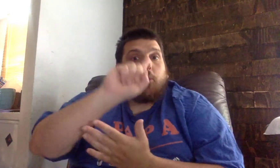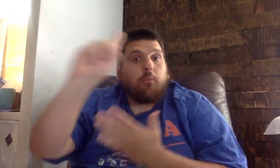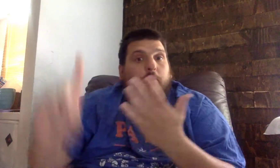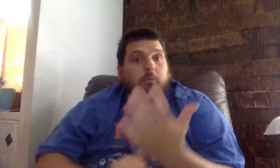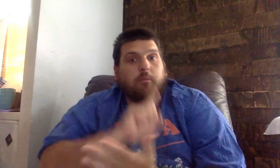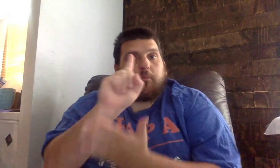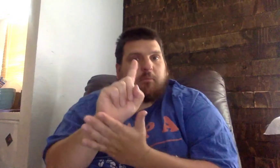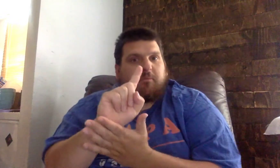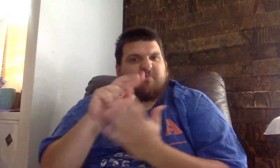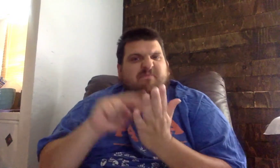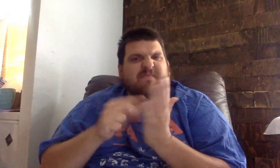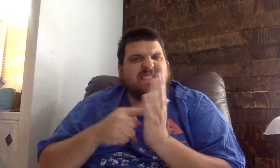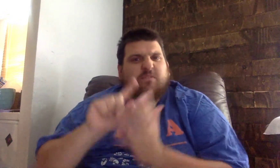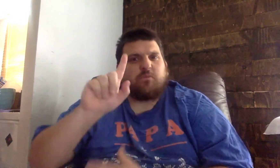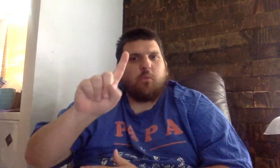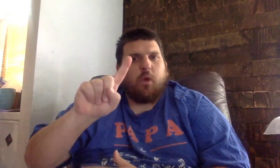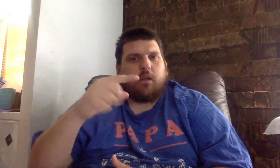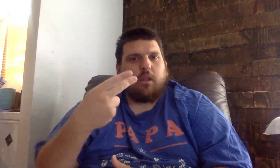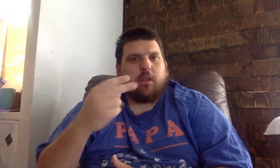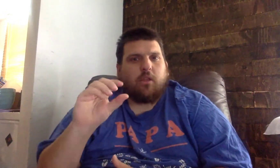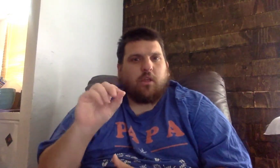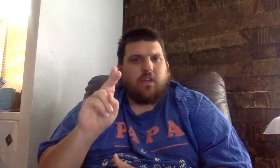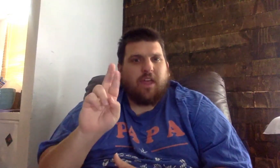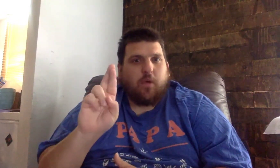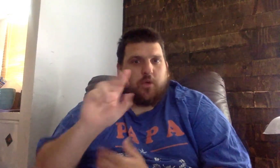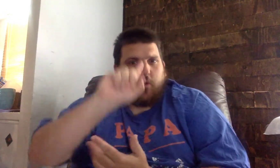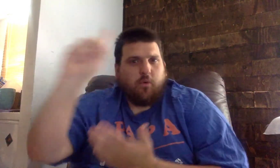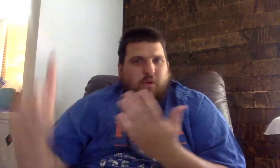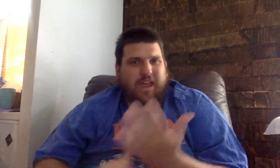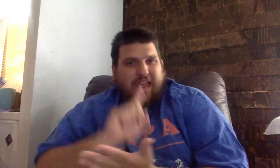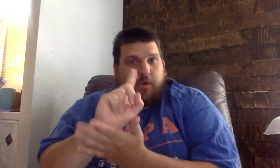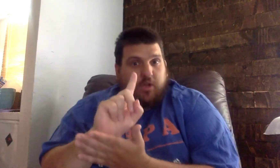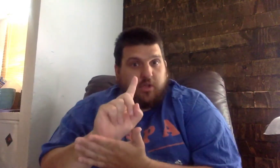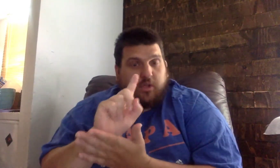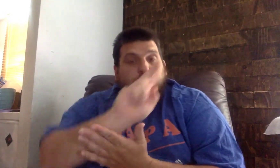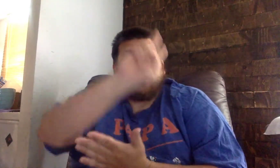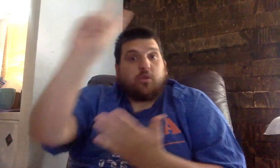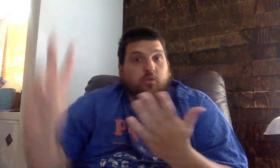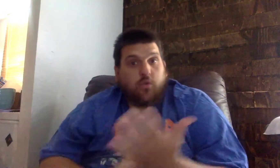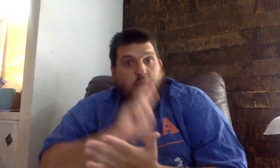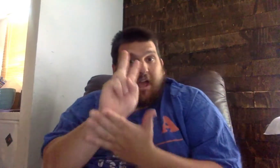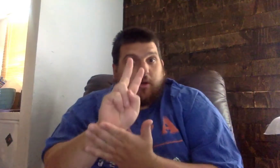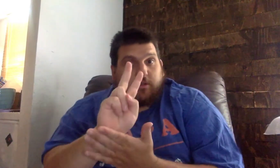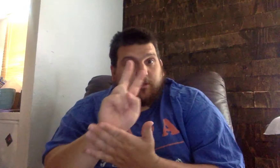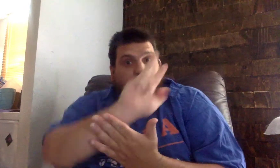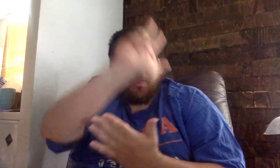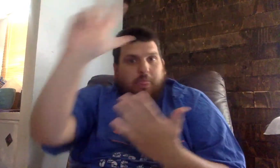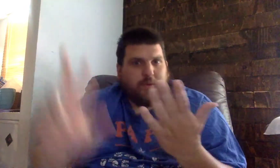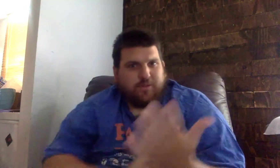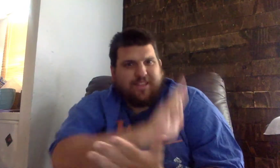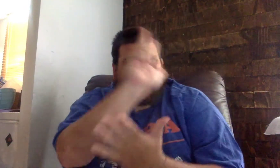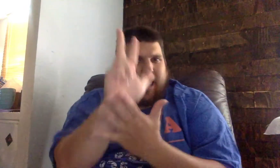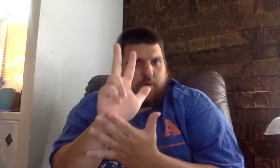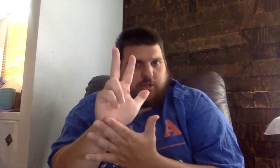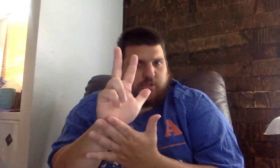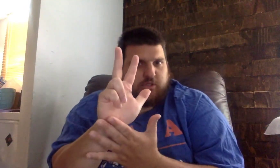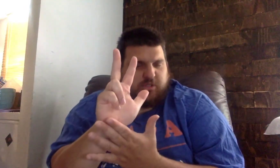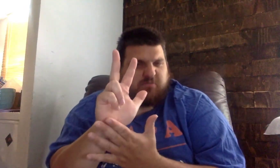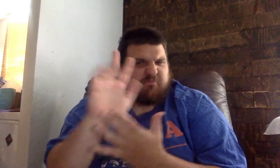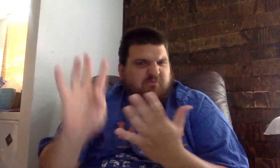If you look at a clock, 1 hour like this means 1 hour. 2 hours, 3 hours,